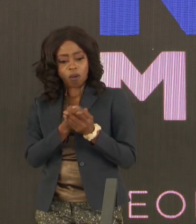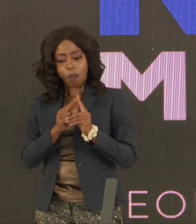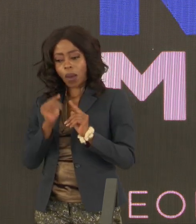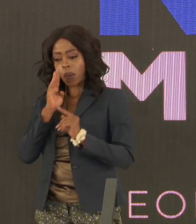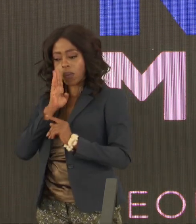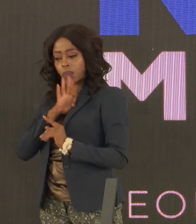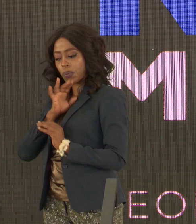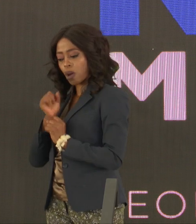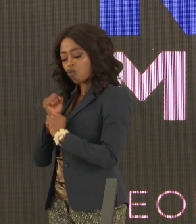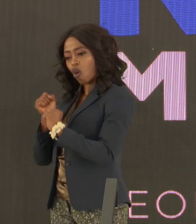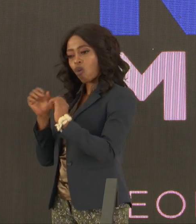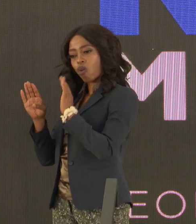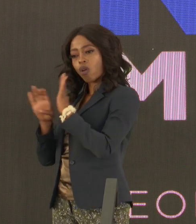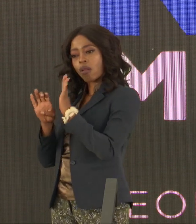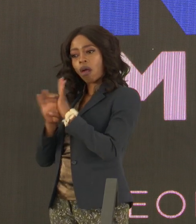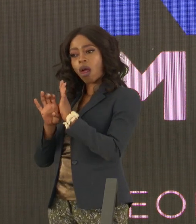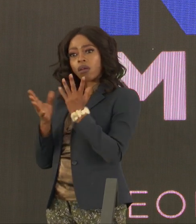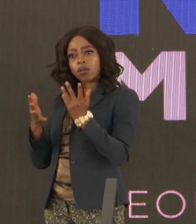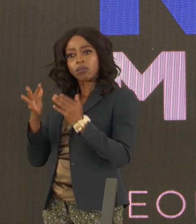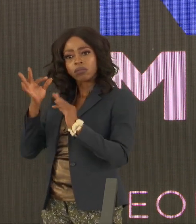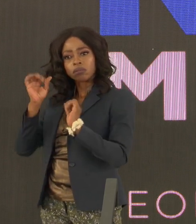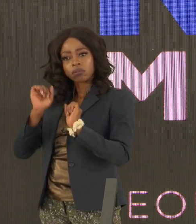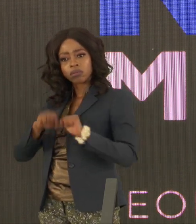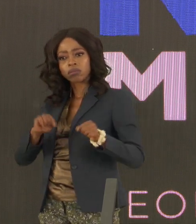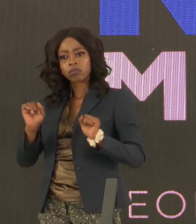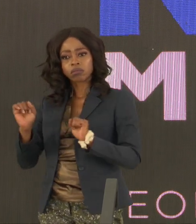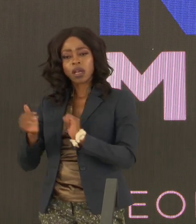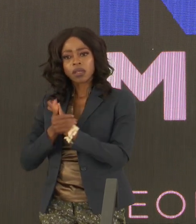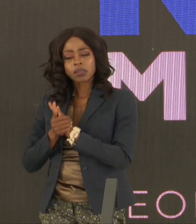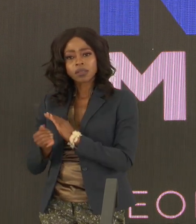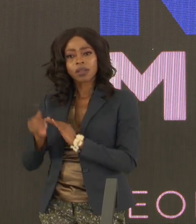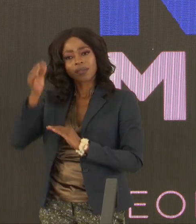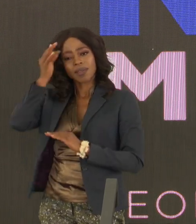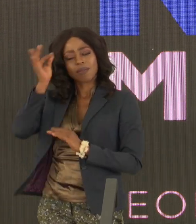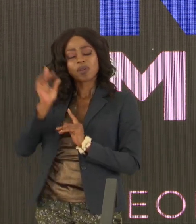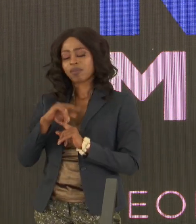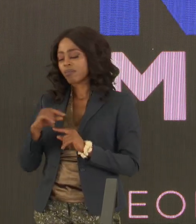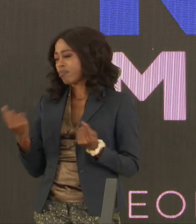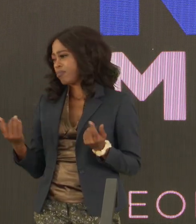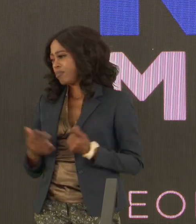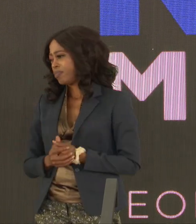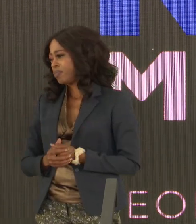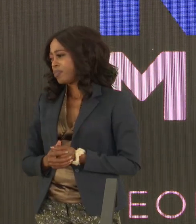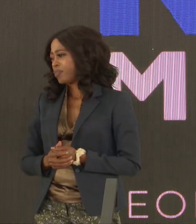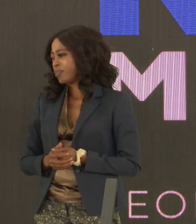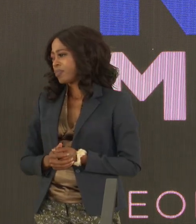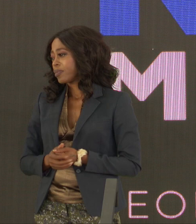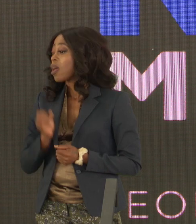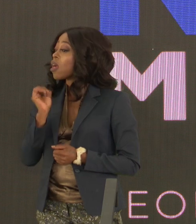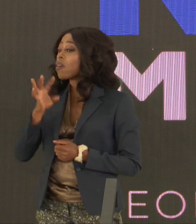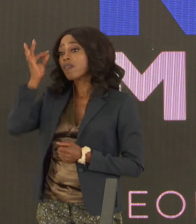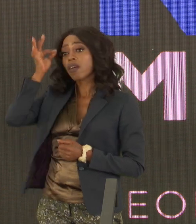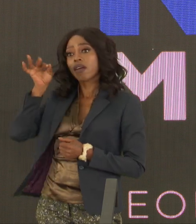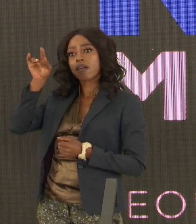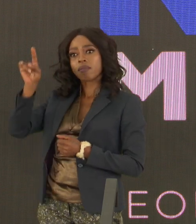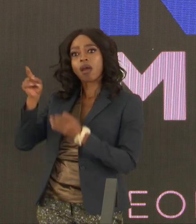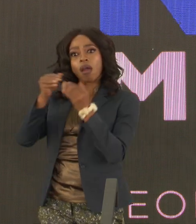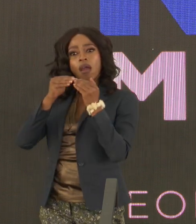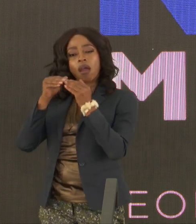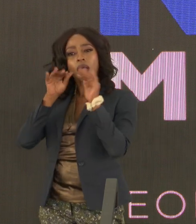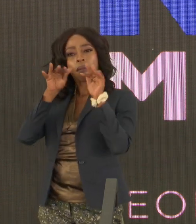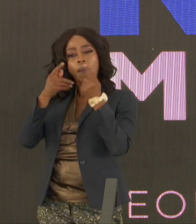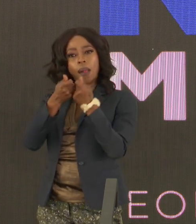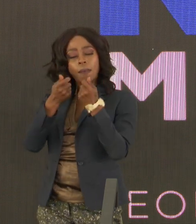strong, ethical, and capable government. We cannot. Unless we have a government that will take care of public